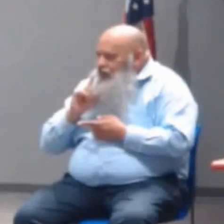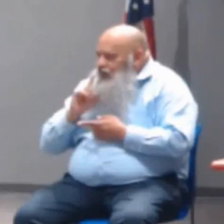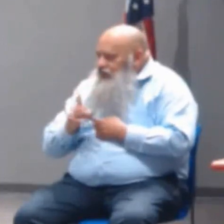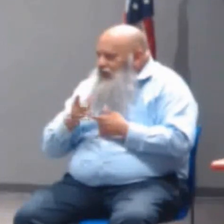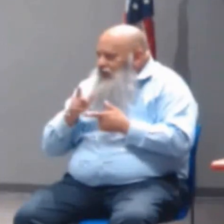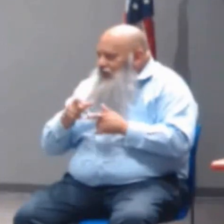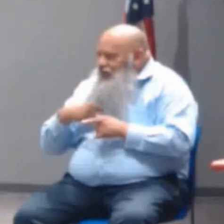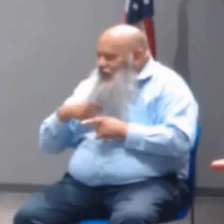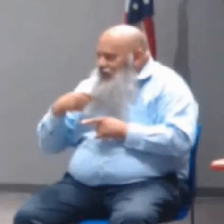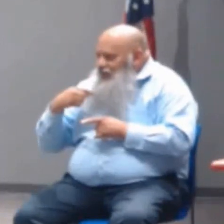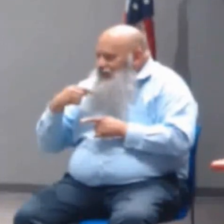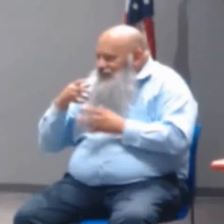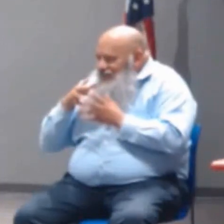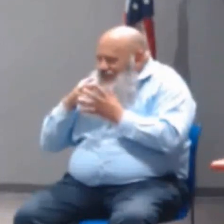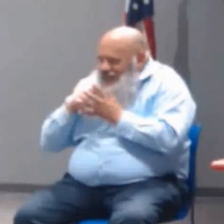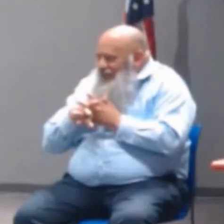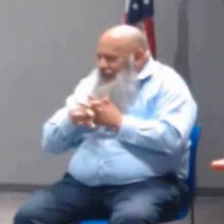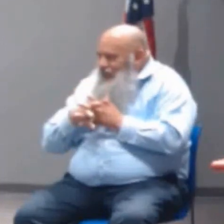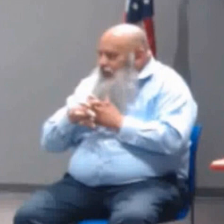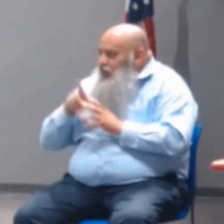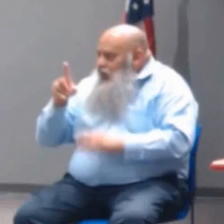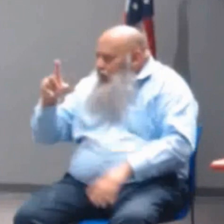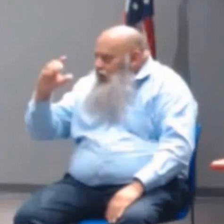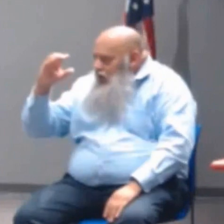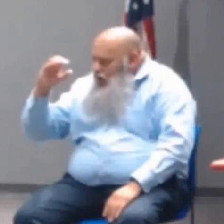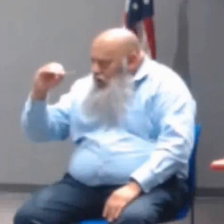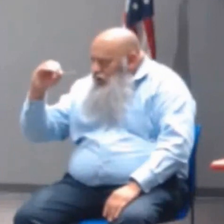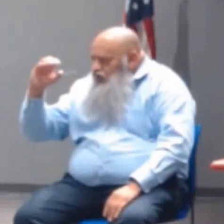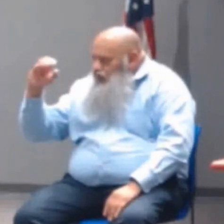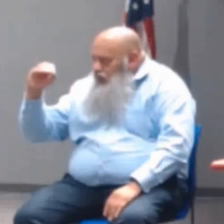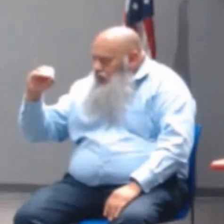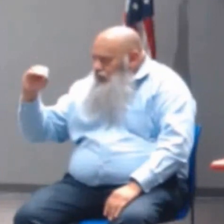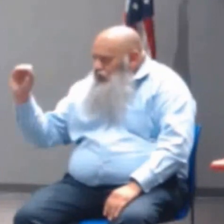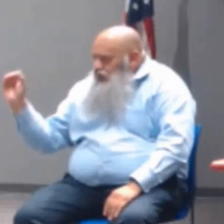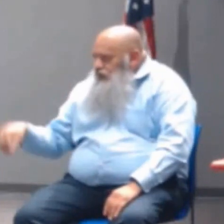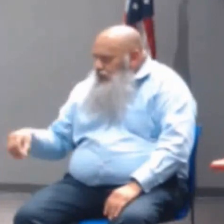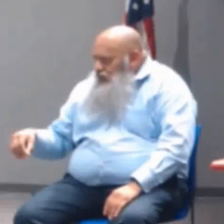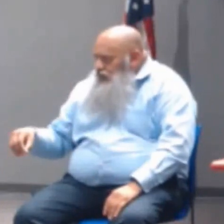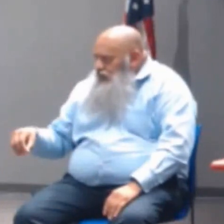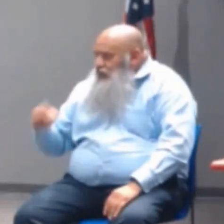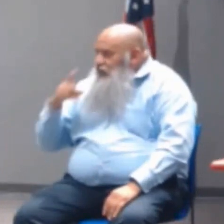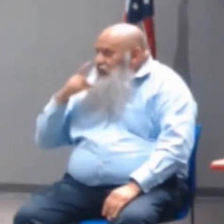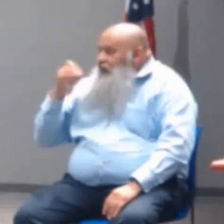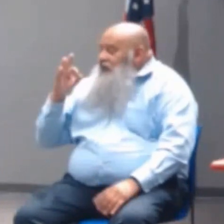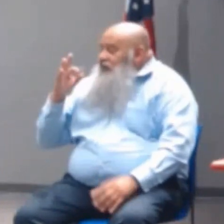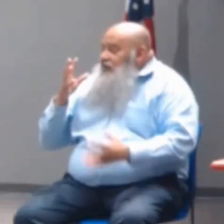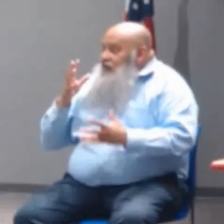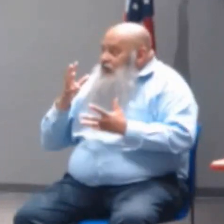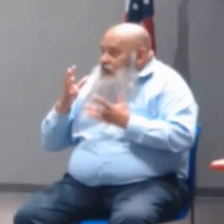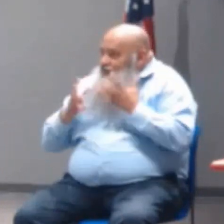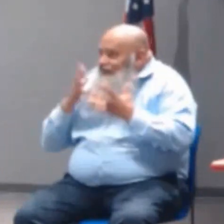in. 100% almost. Because of the shame and the discrimination.